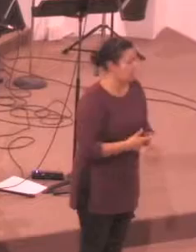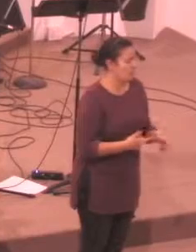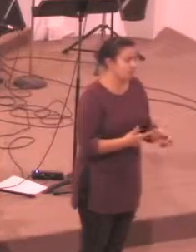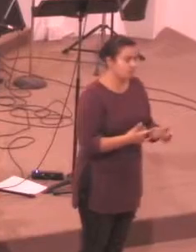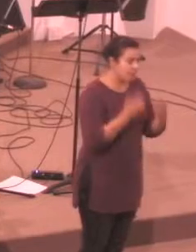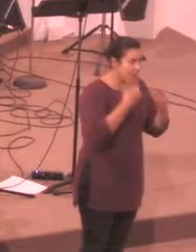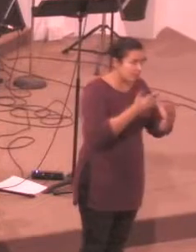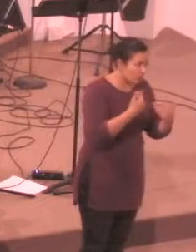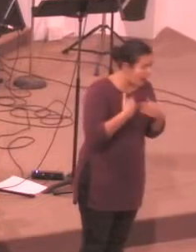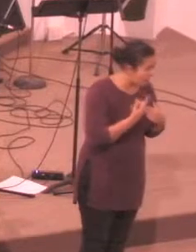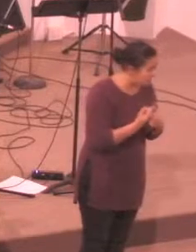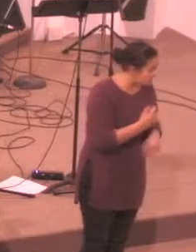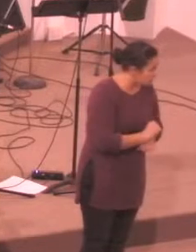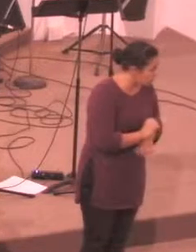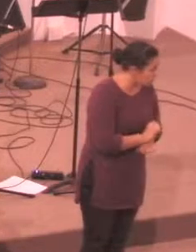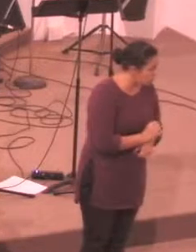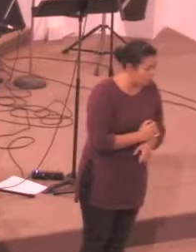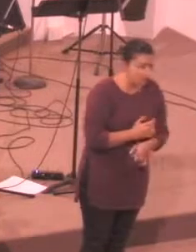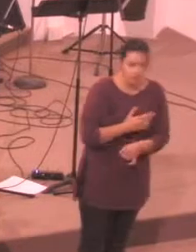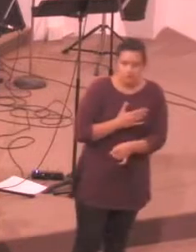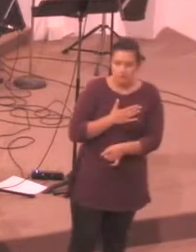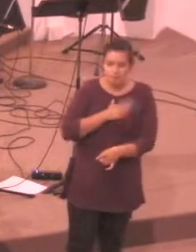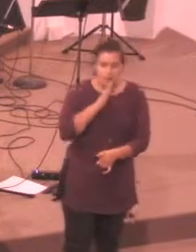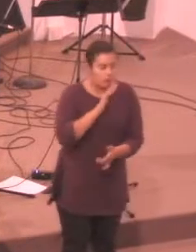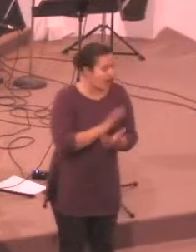of times when I was at the fire department. I used to call it the